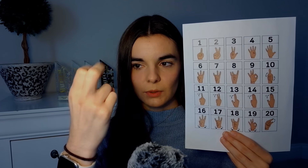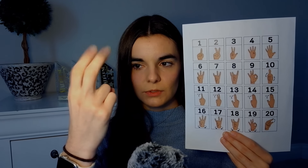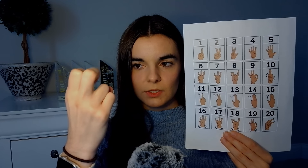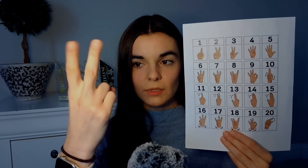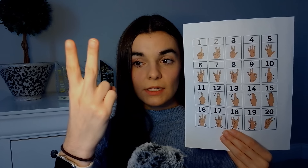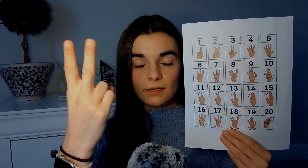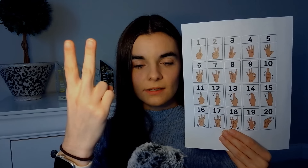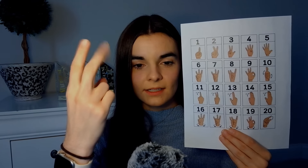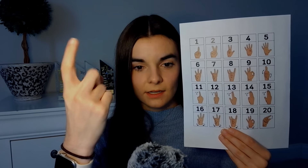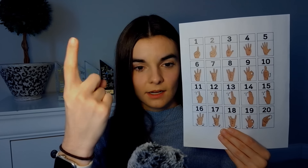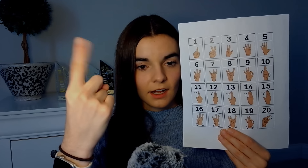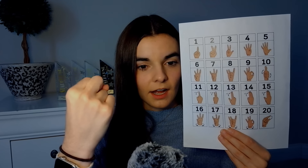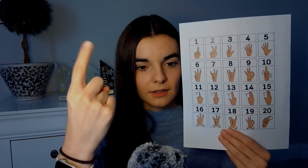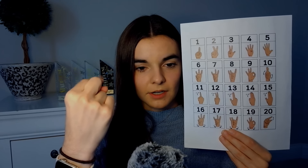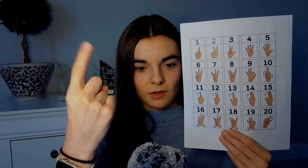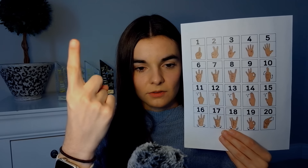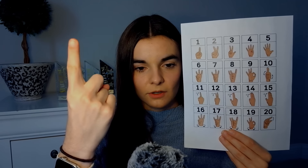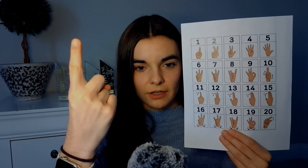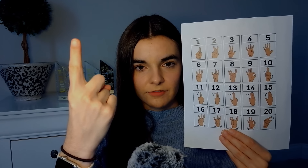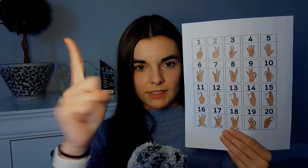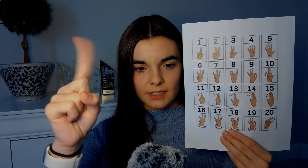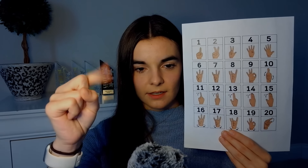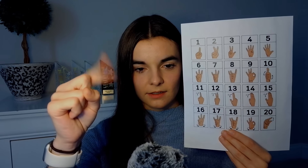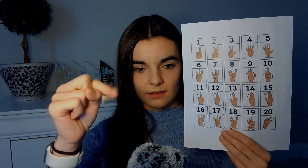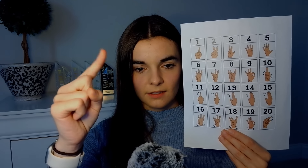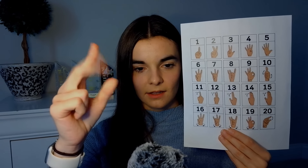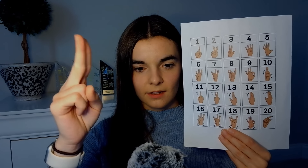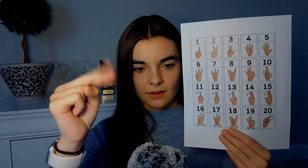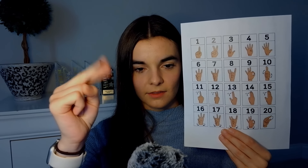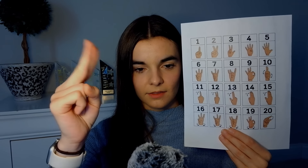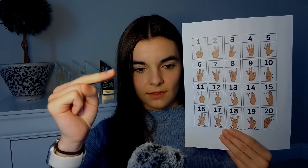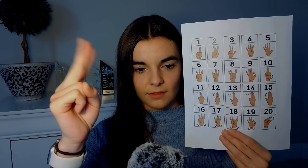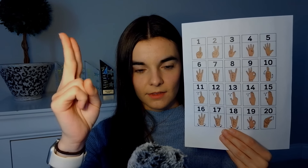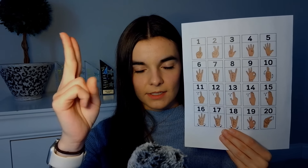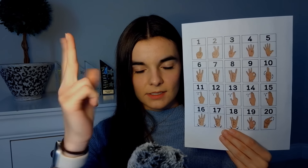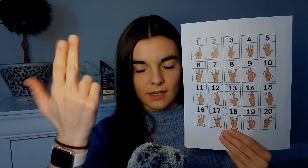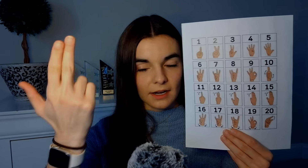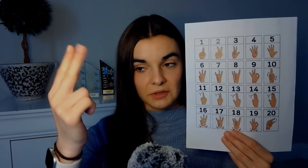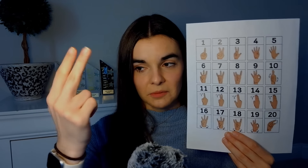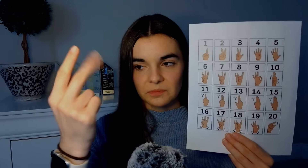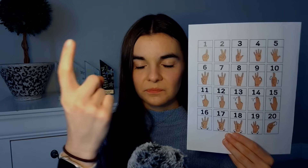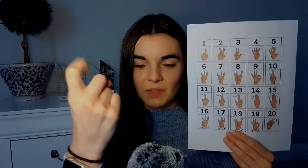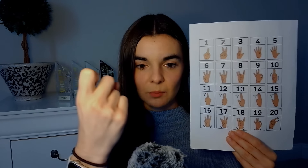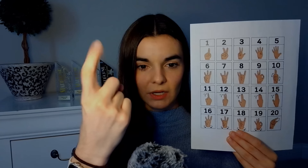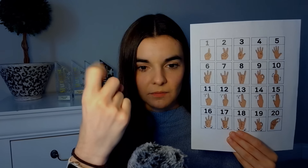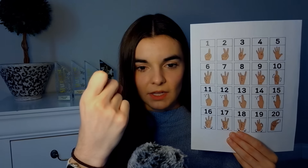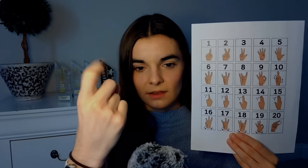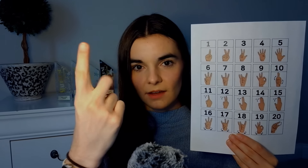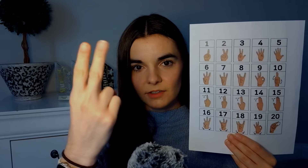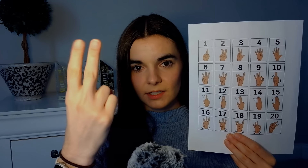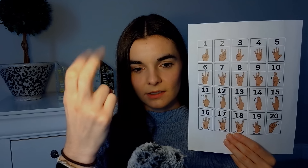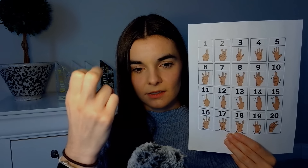supposed to be. I don't know. Or if it's like this. I don't know. But 11,